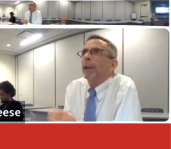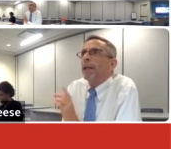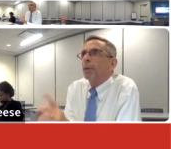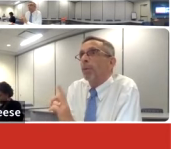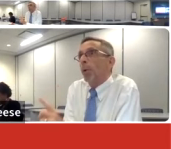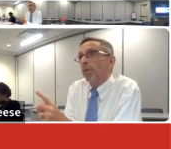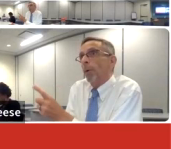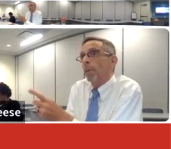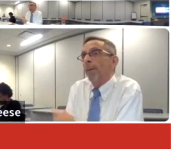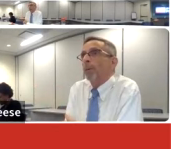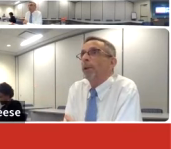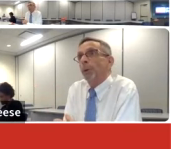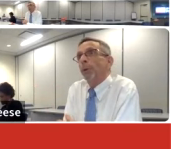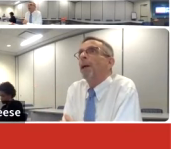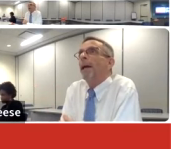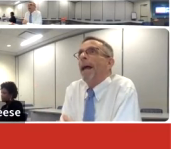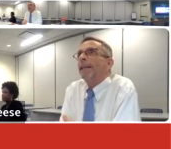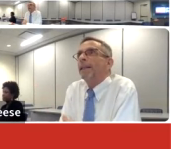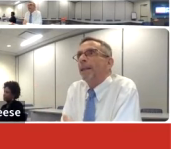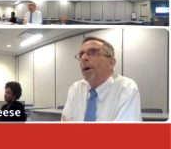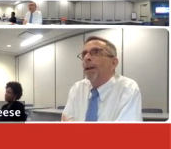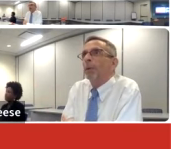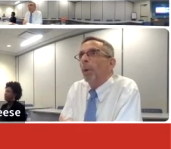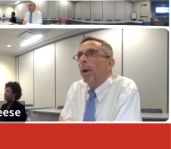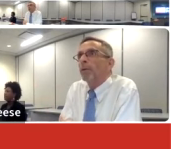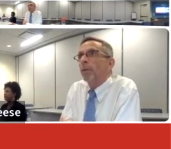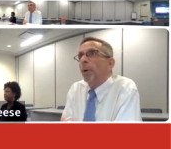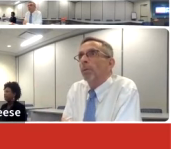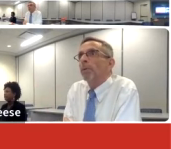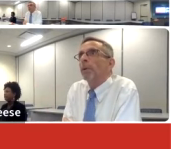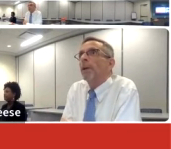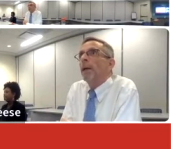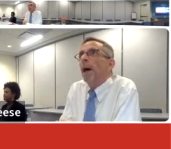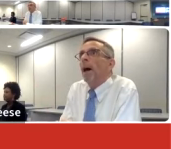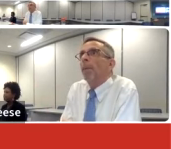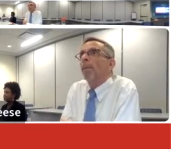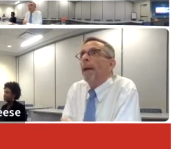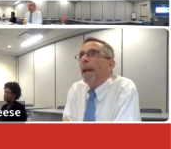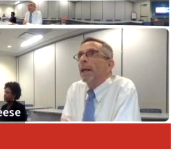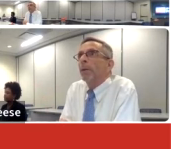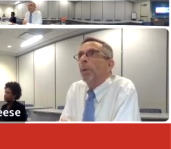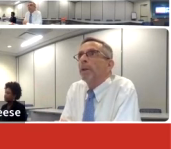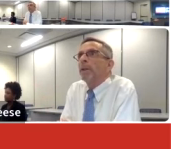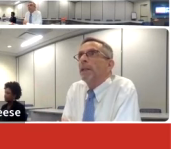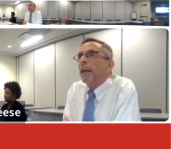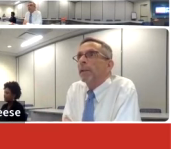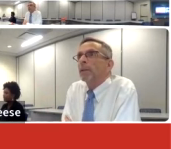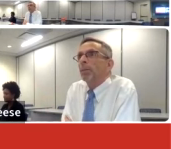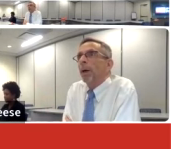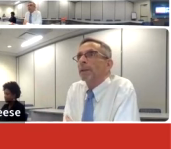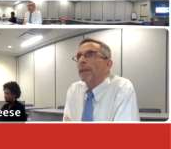for the case report form? That would be you. And TPOXX request forms. And what is